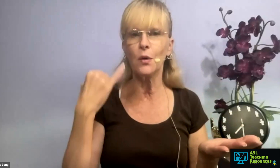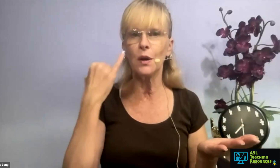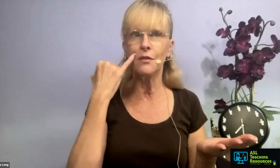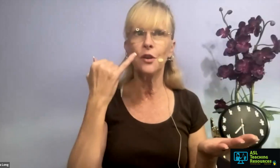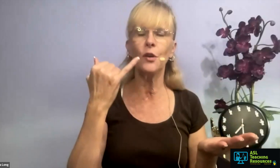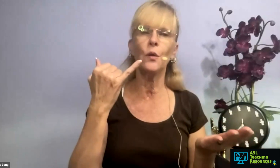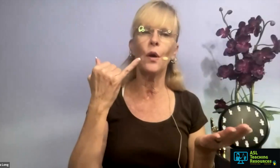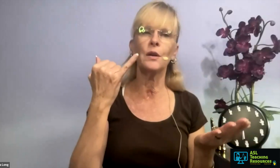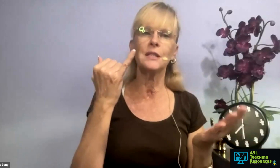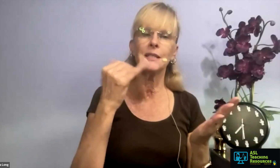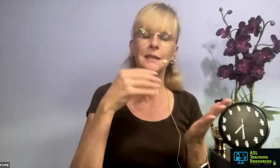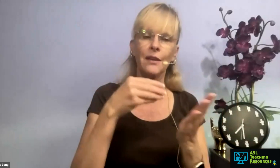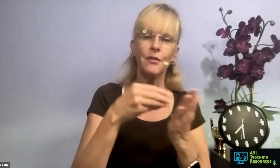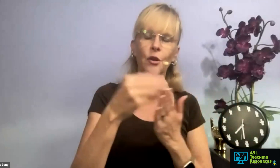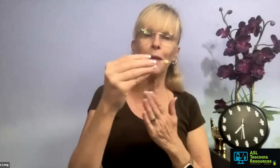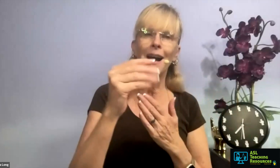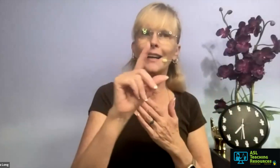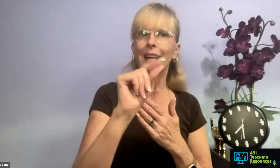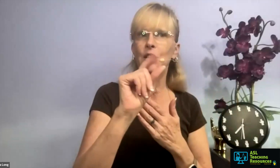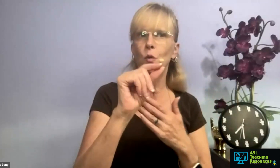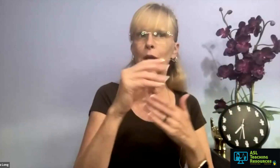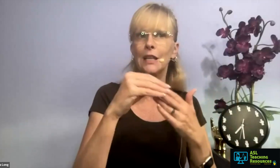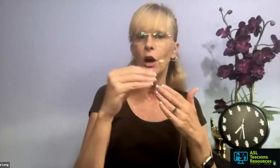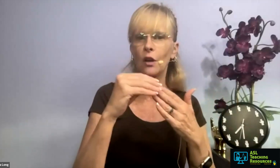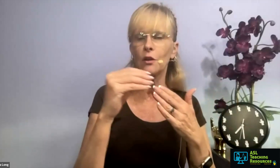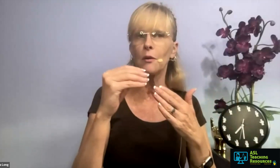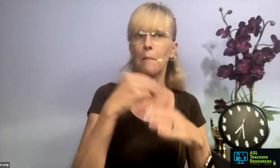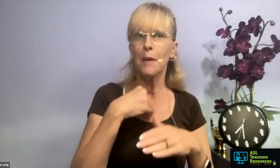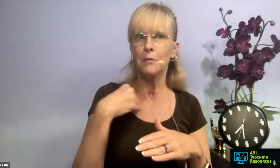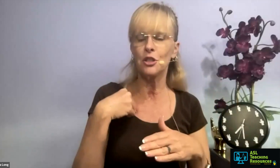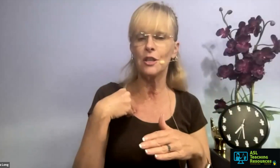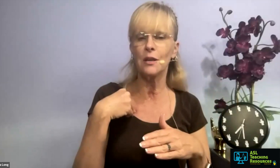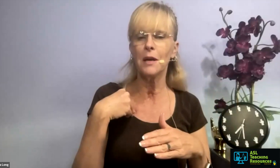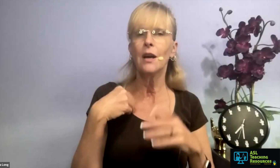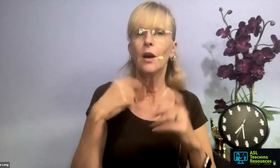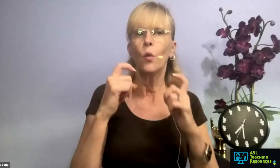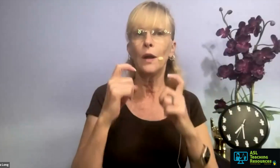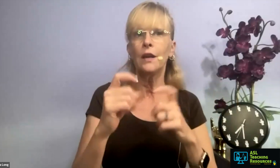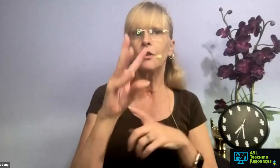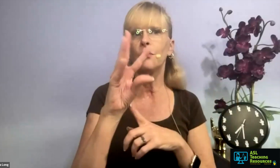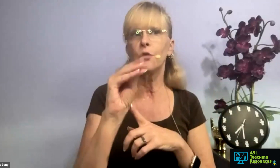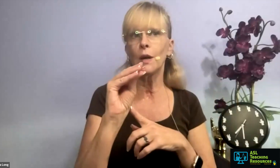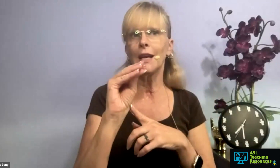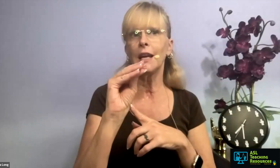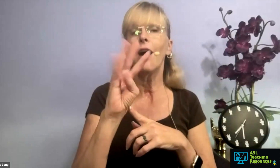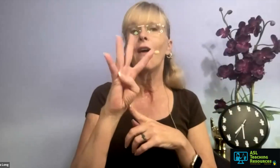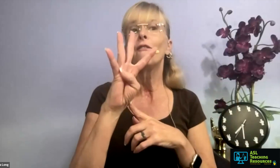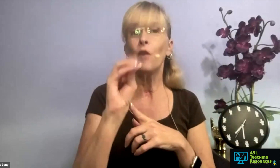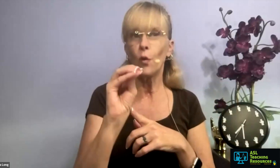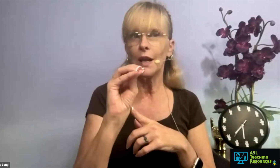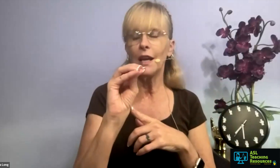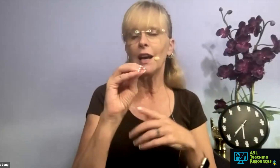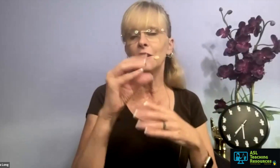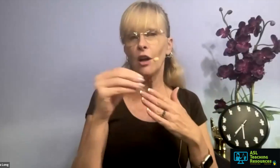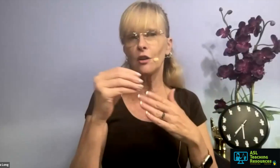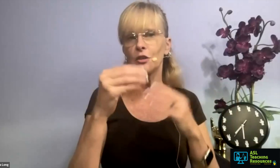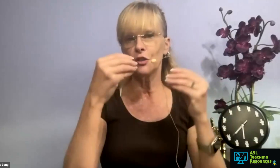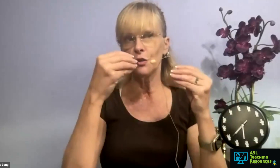if you're buying like $20 membership, we give you $40 to